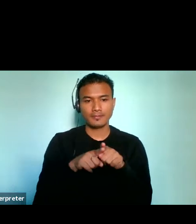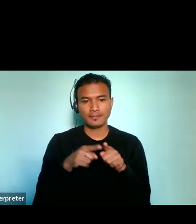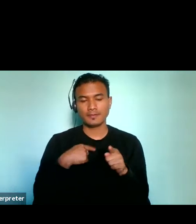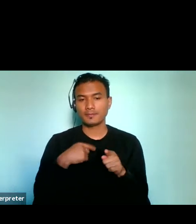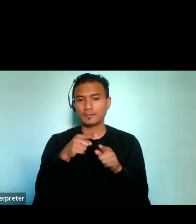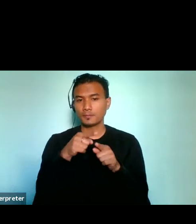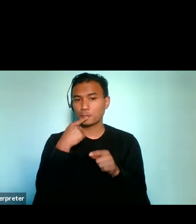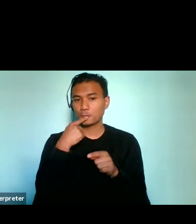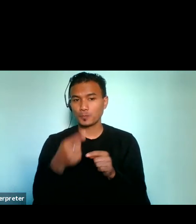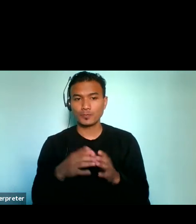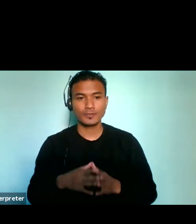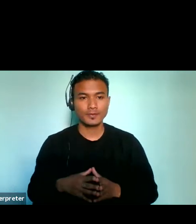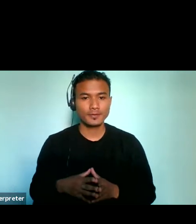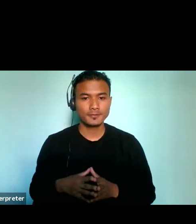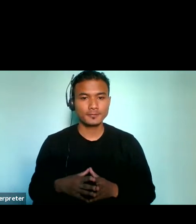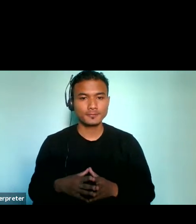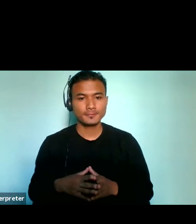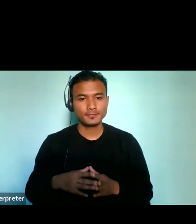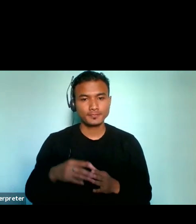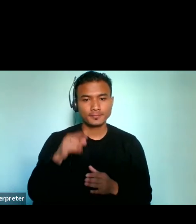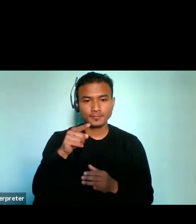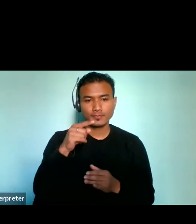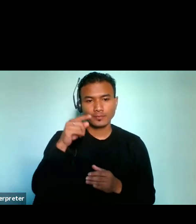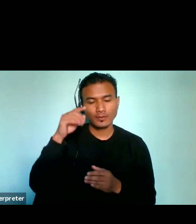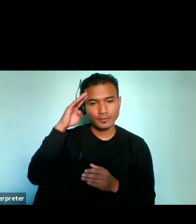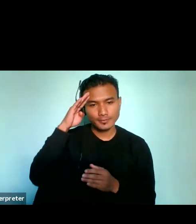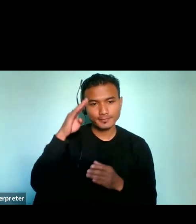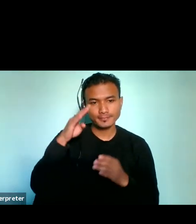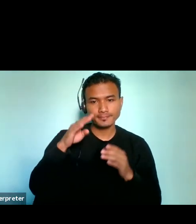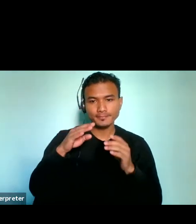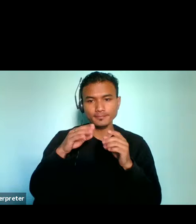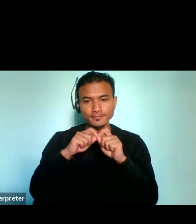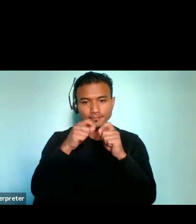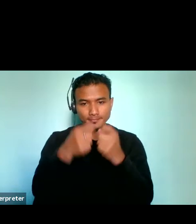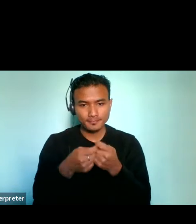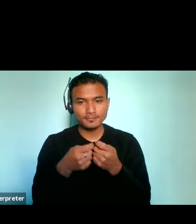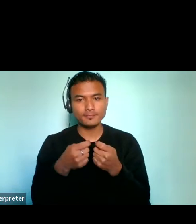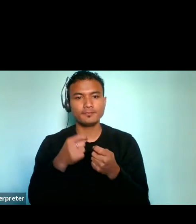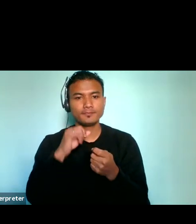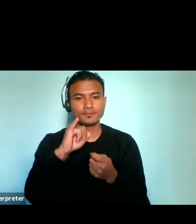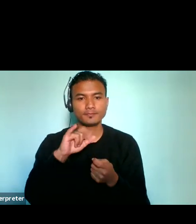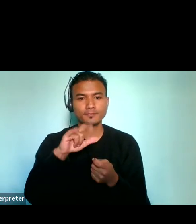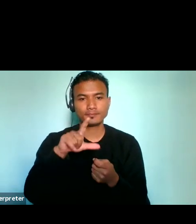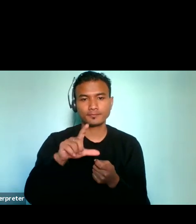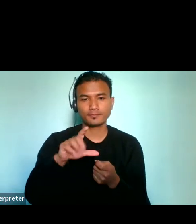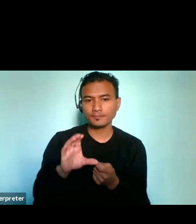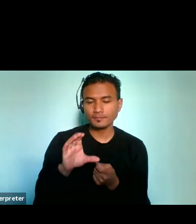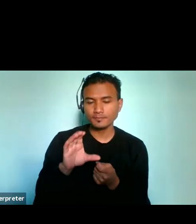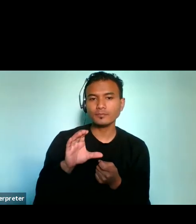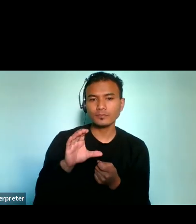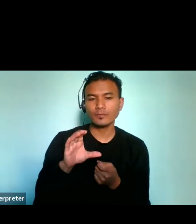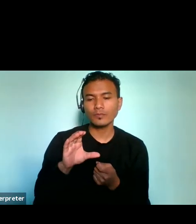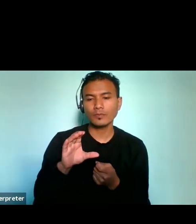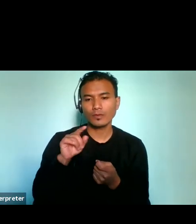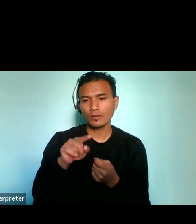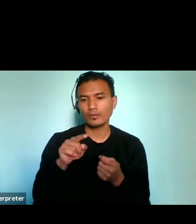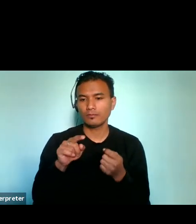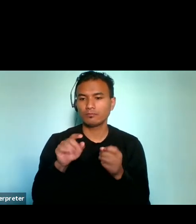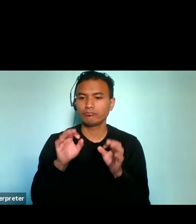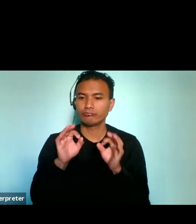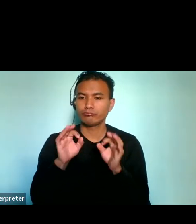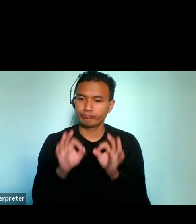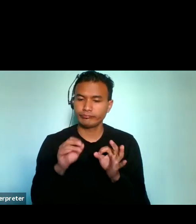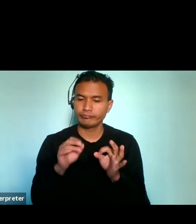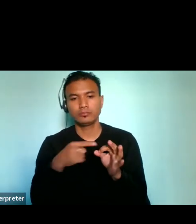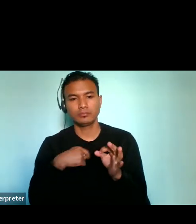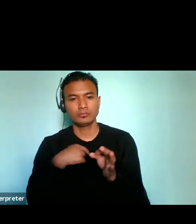putting, to the governing body of ILC, the steering committee, and of course the leadership of Mike as well.